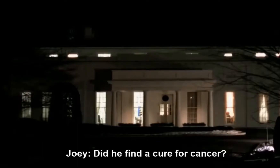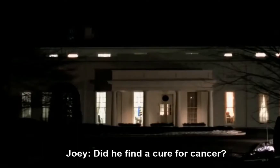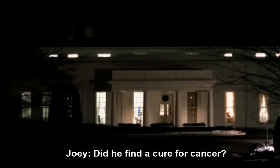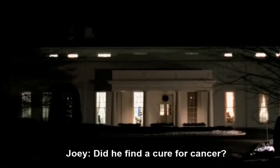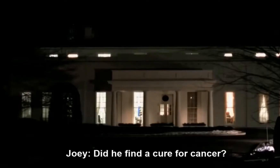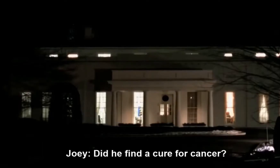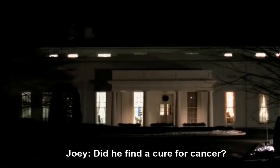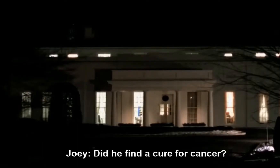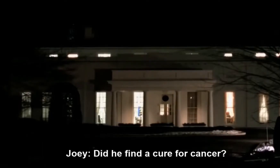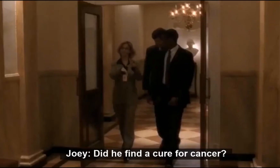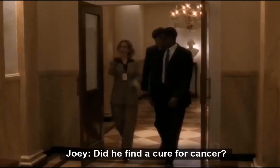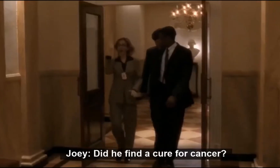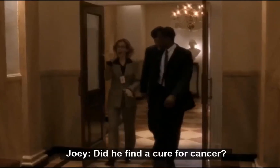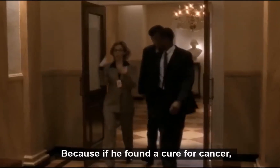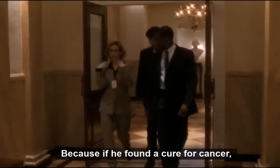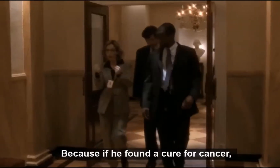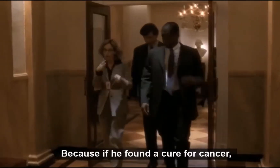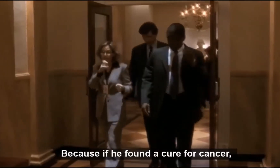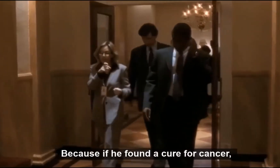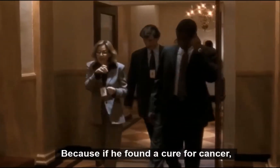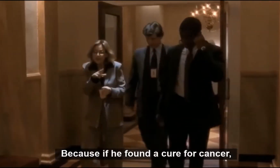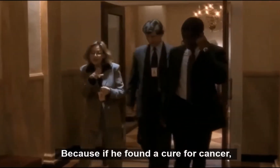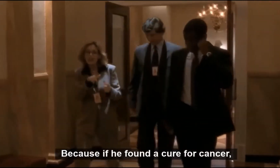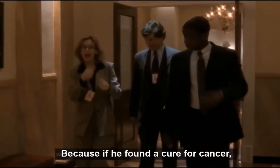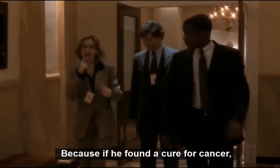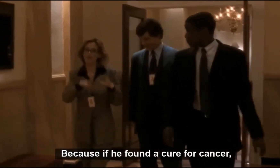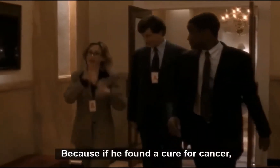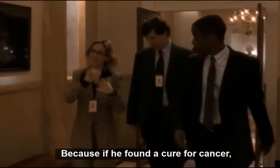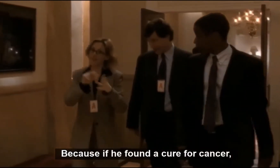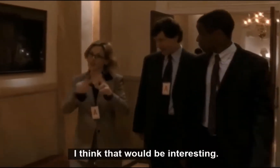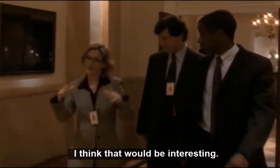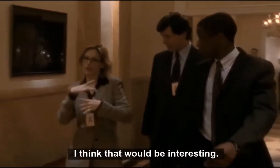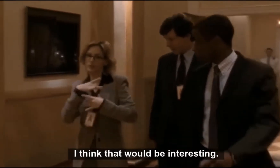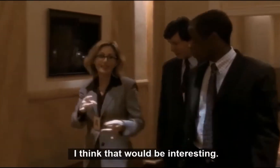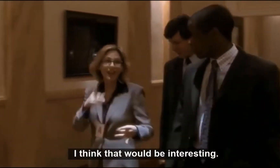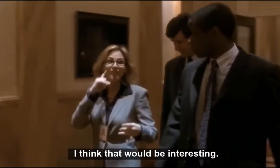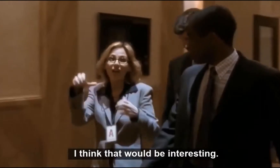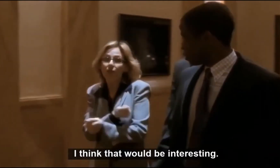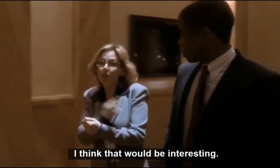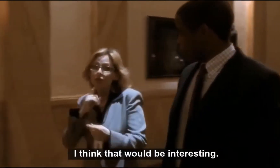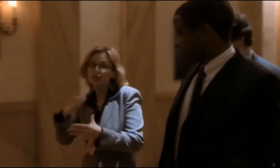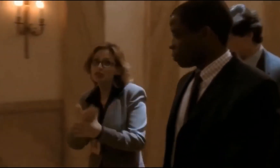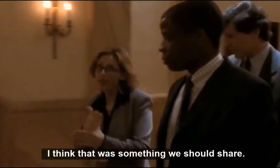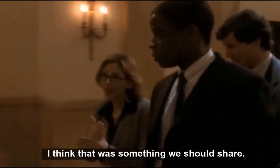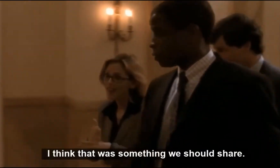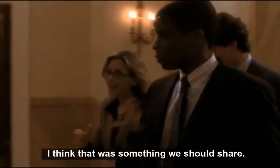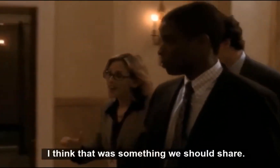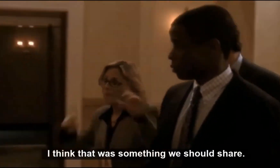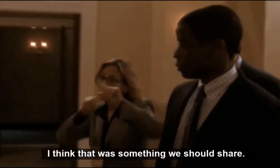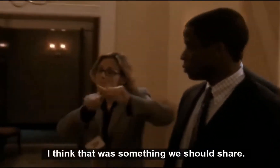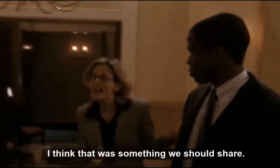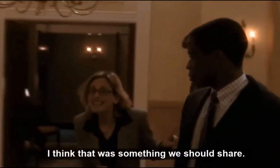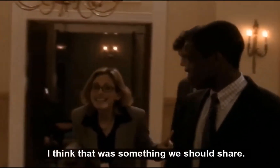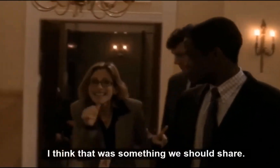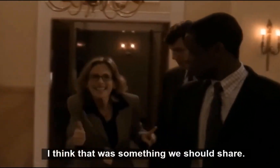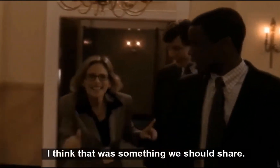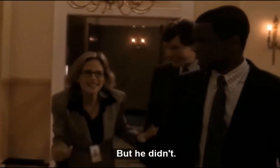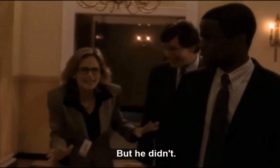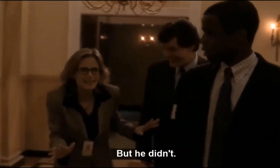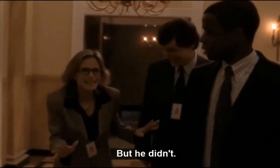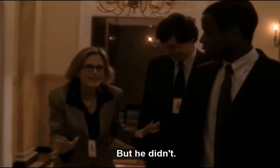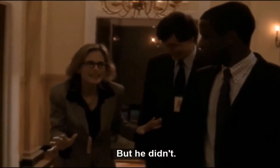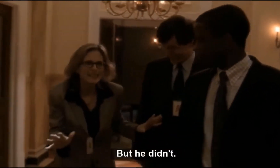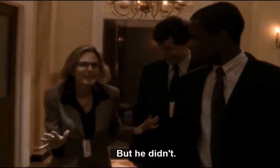Did he find a cure for cancer? Because if he found a cure for cancer, I think that would be interesting. I think that was something we should share.